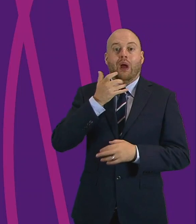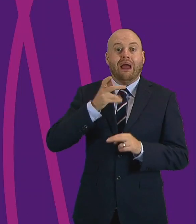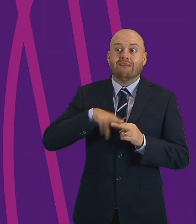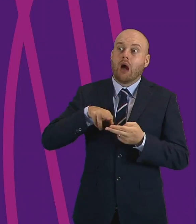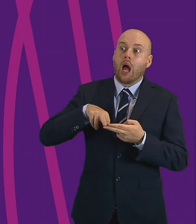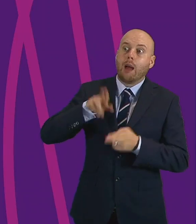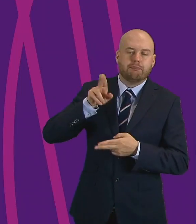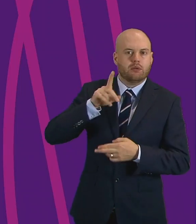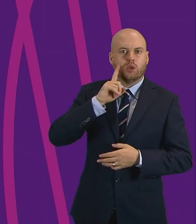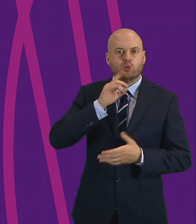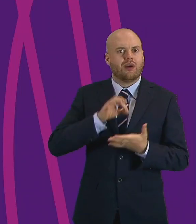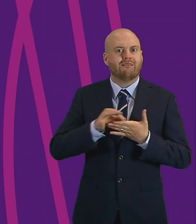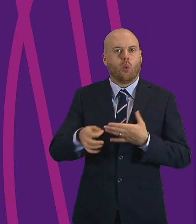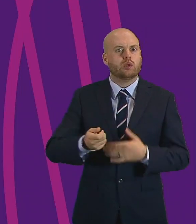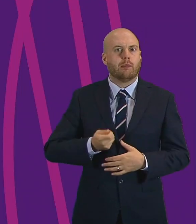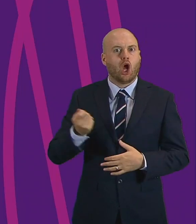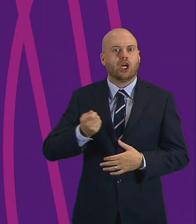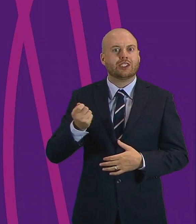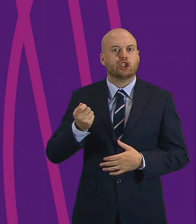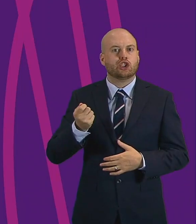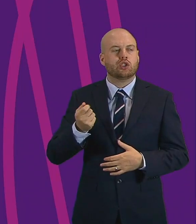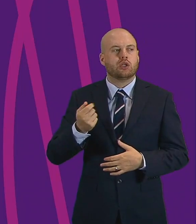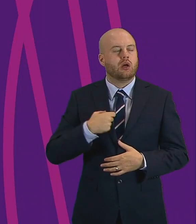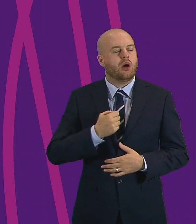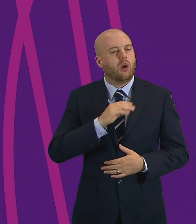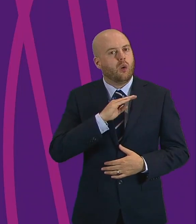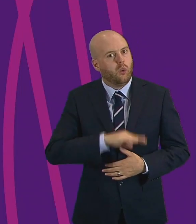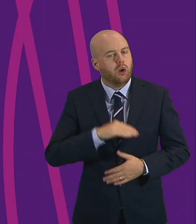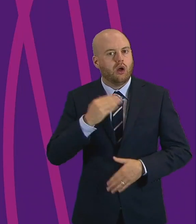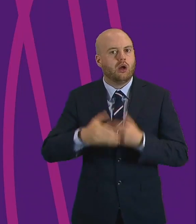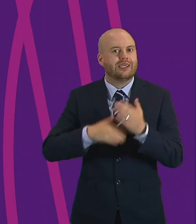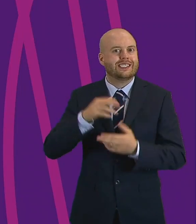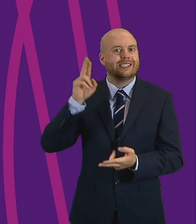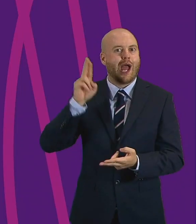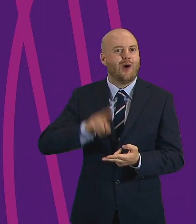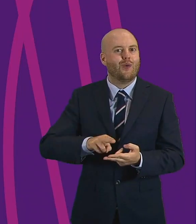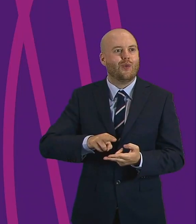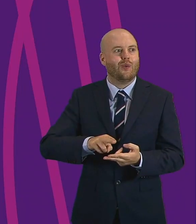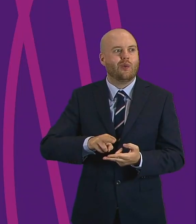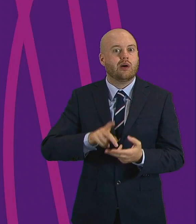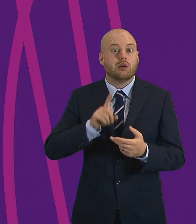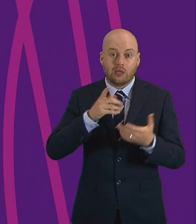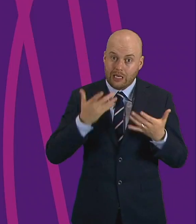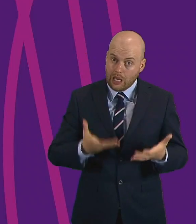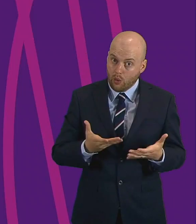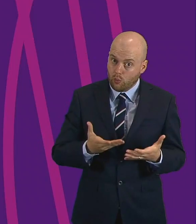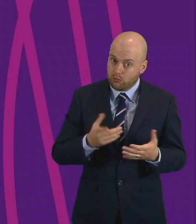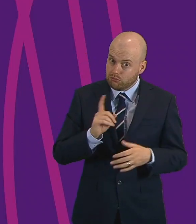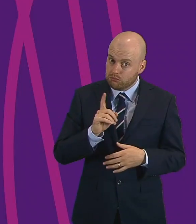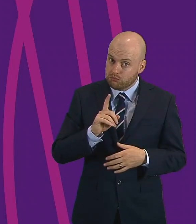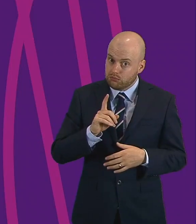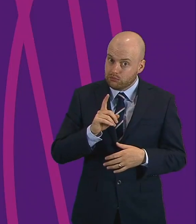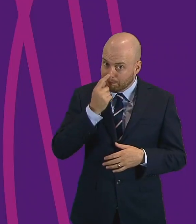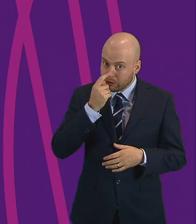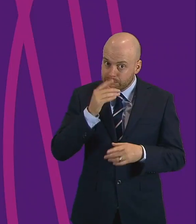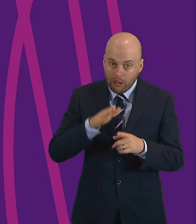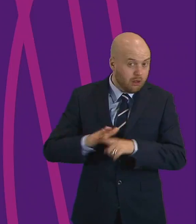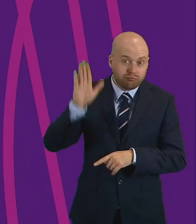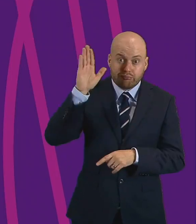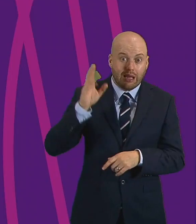higher. Thankfully, they came down. Could inflation and interest rates take off again? Yes, it is